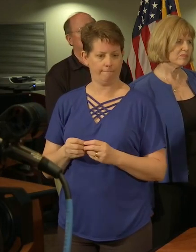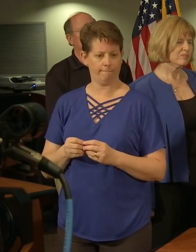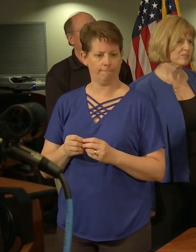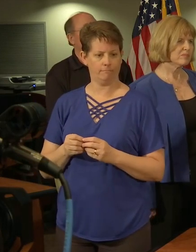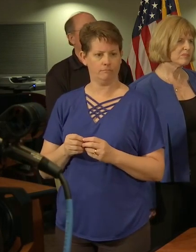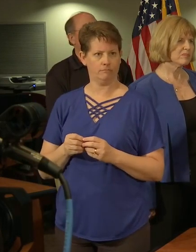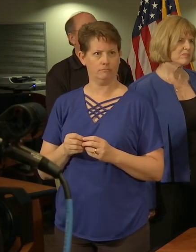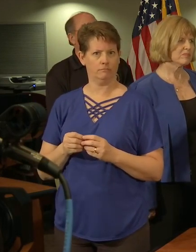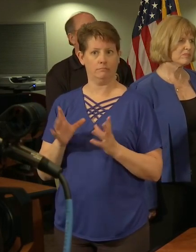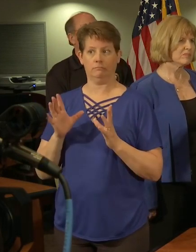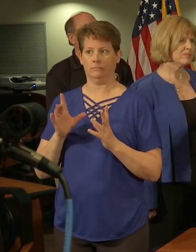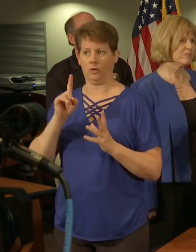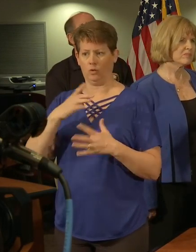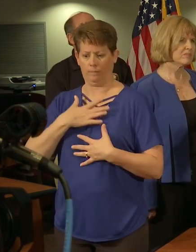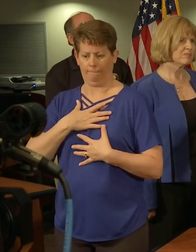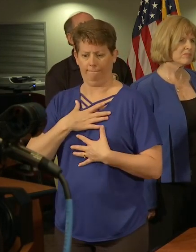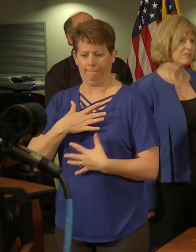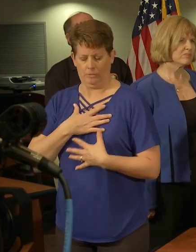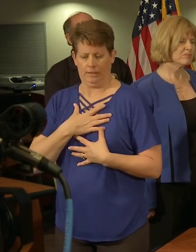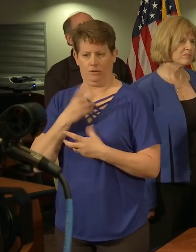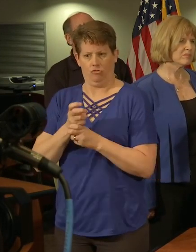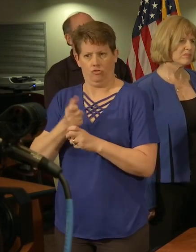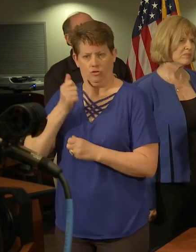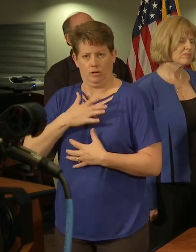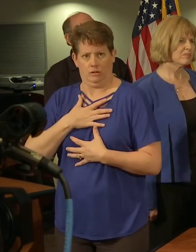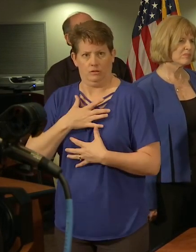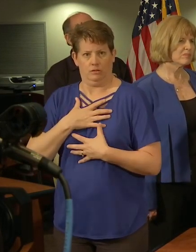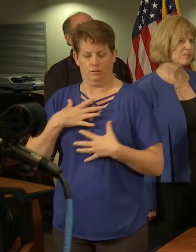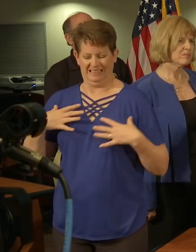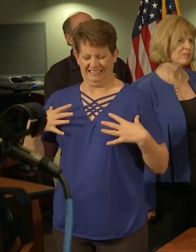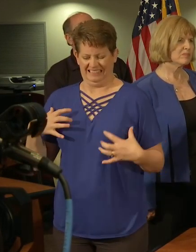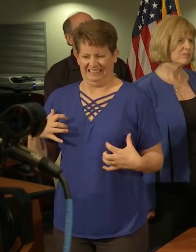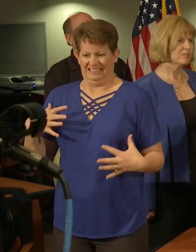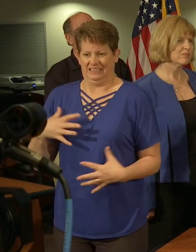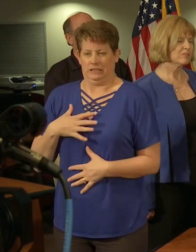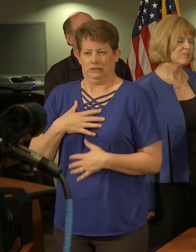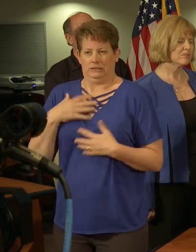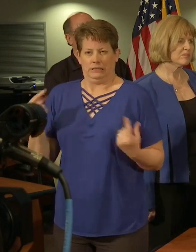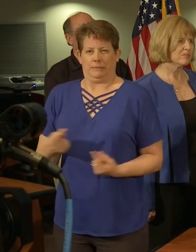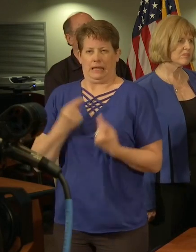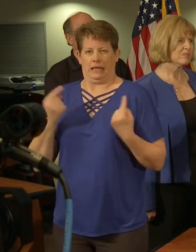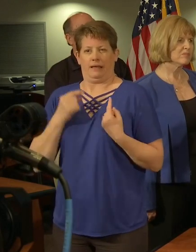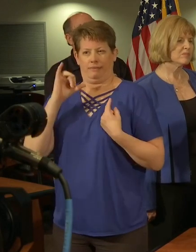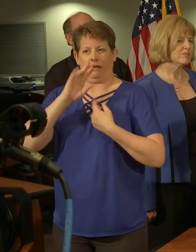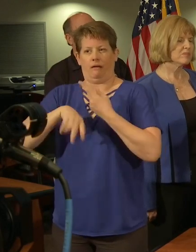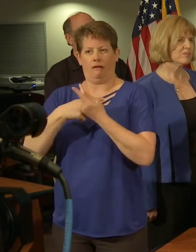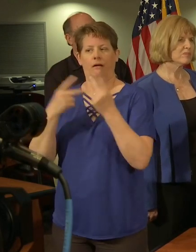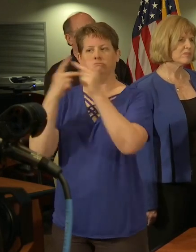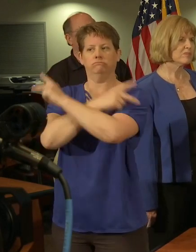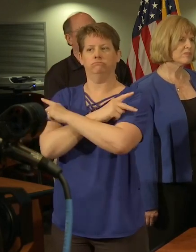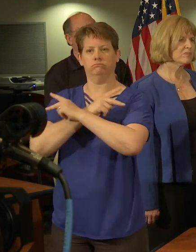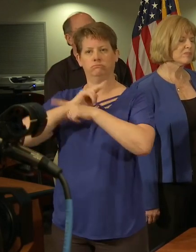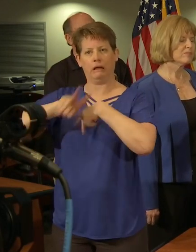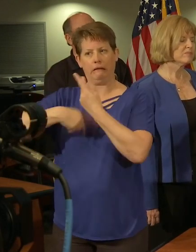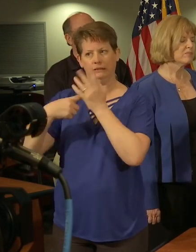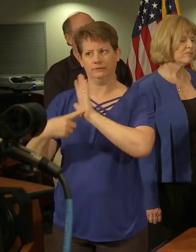significant increase in shortness of breath, difficulty breathing, tightness in the chest pain, something like that. So any kind